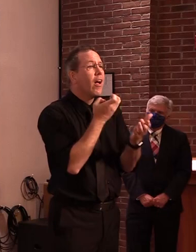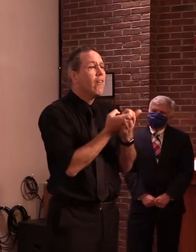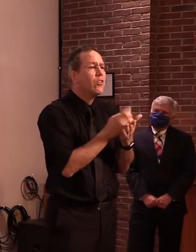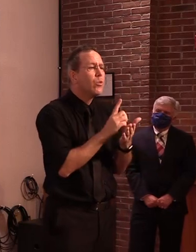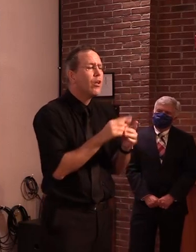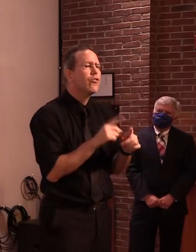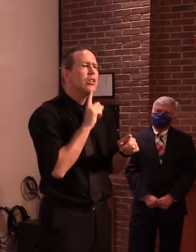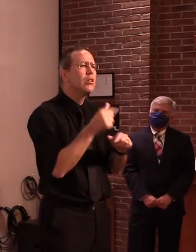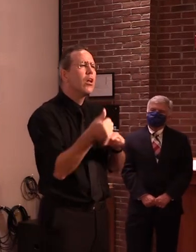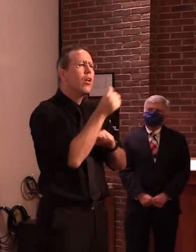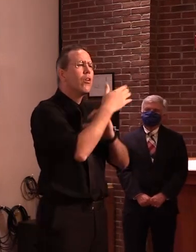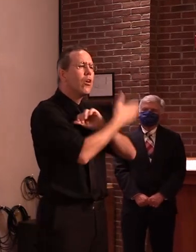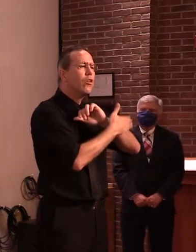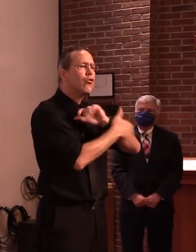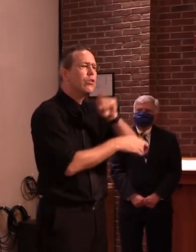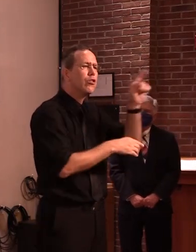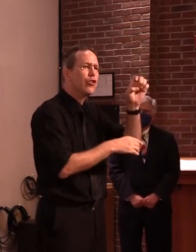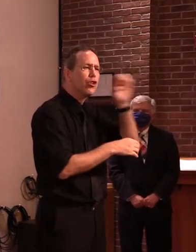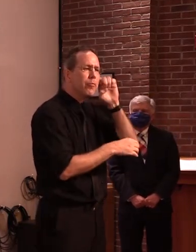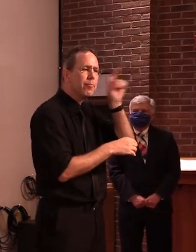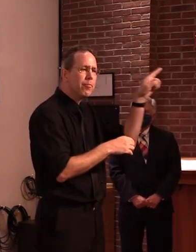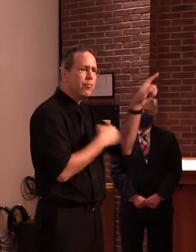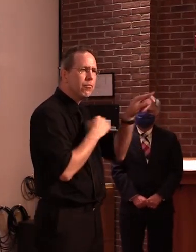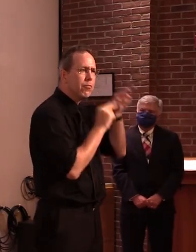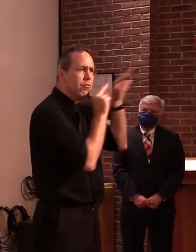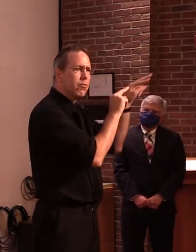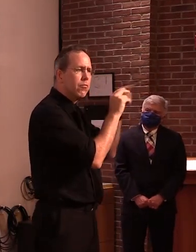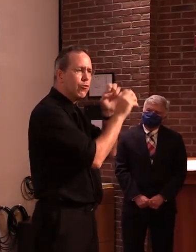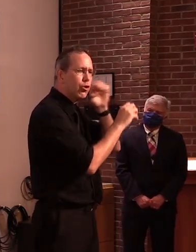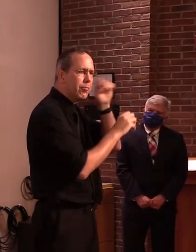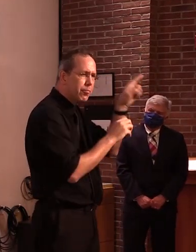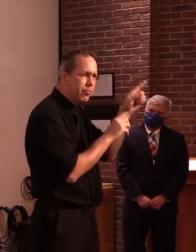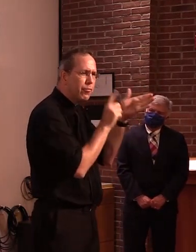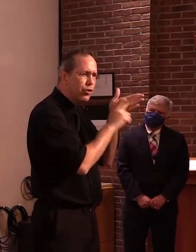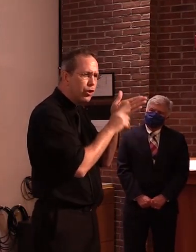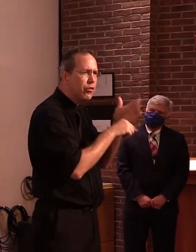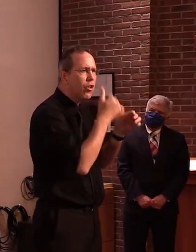in Europe, Australia, other parts of the world.